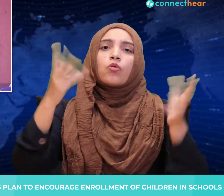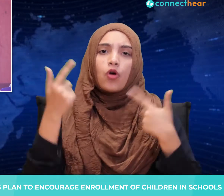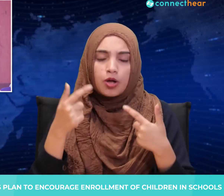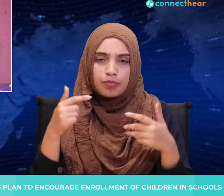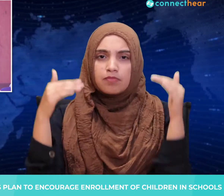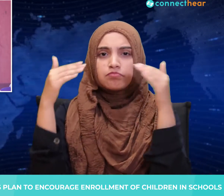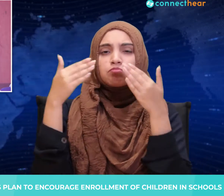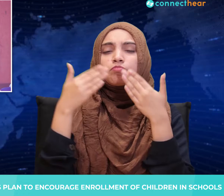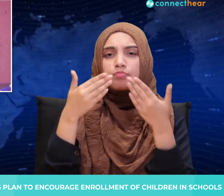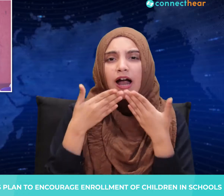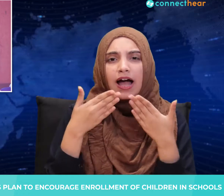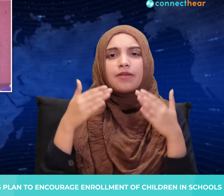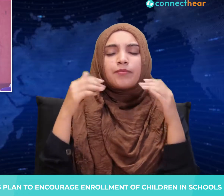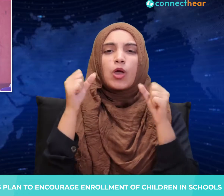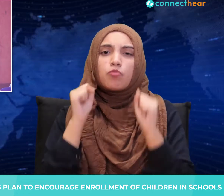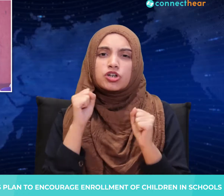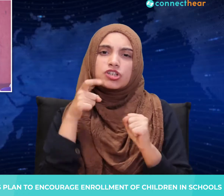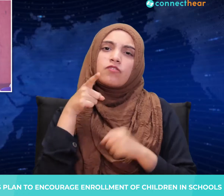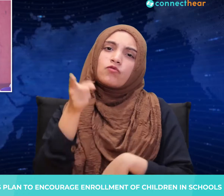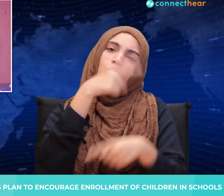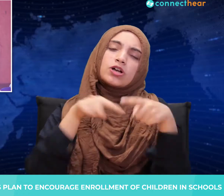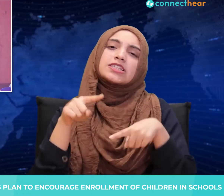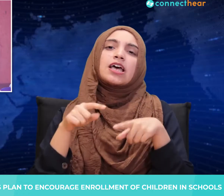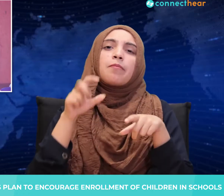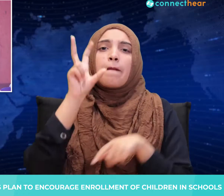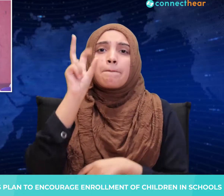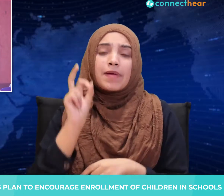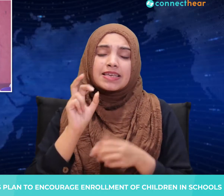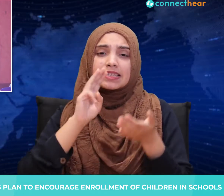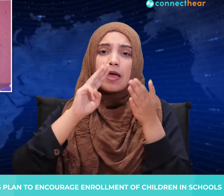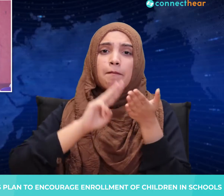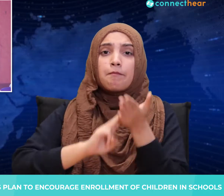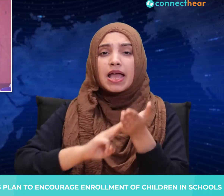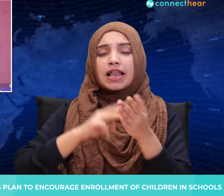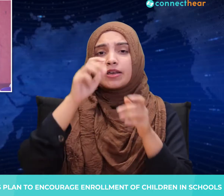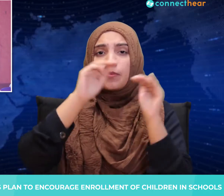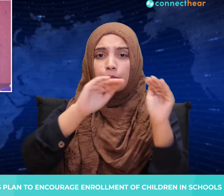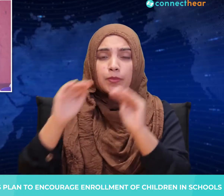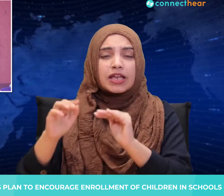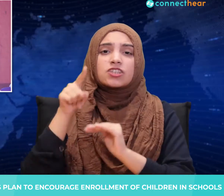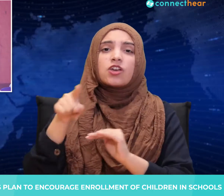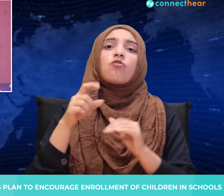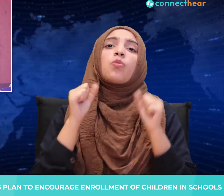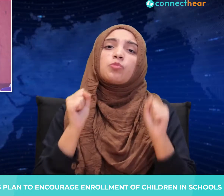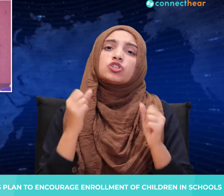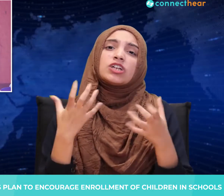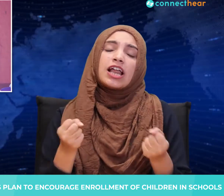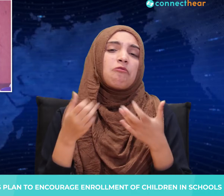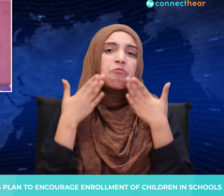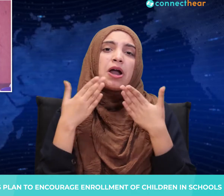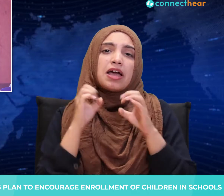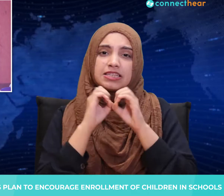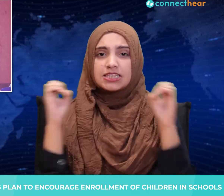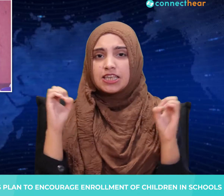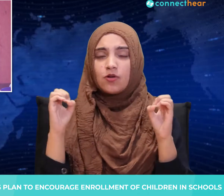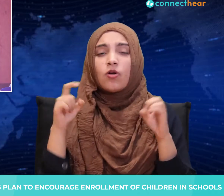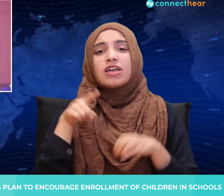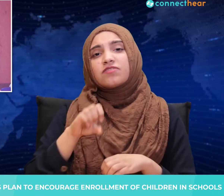inclusion of 20 million out of school children in the educational system and, for this